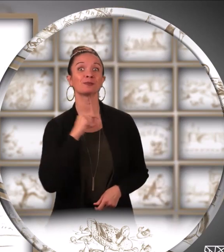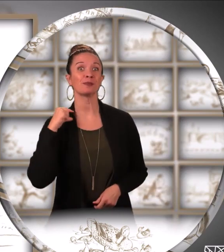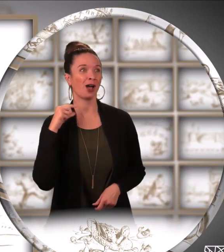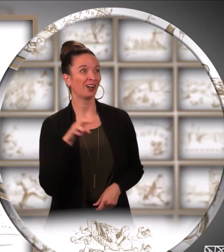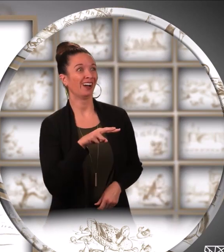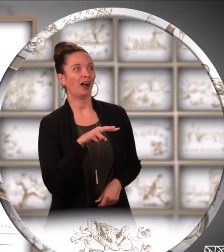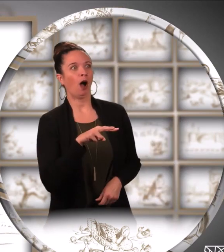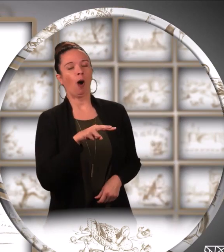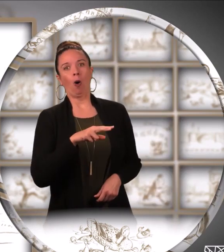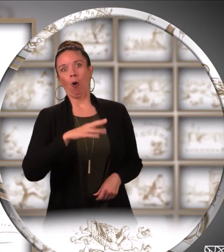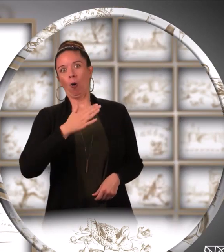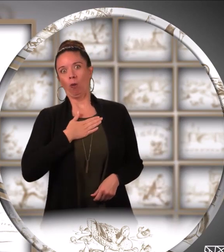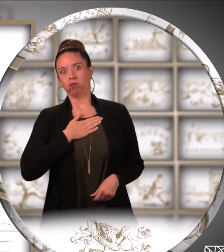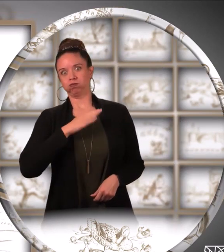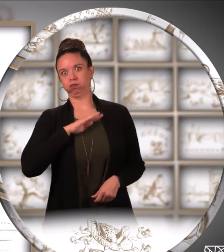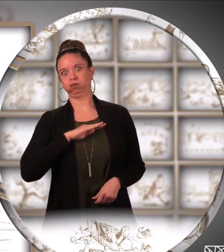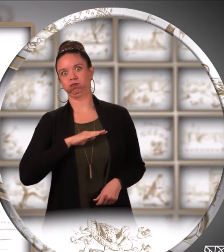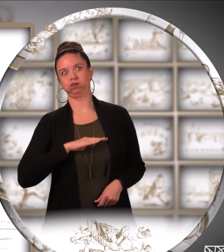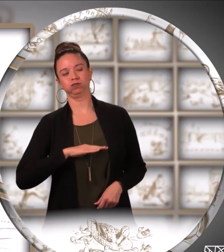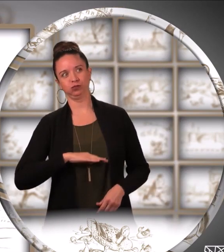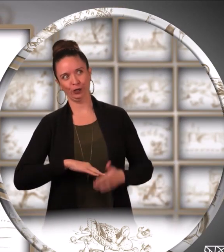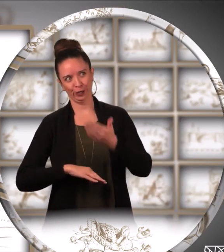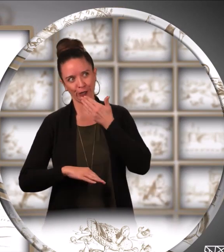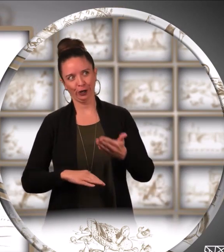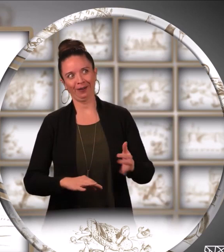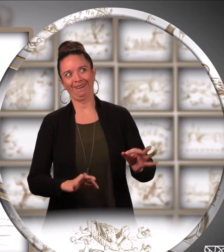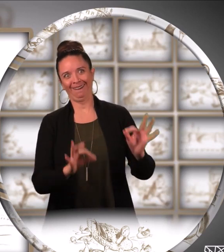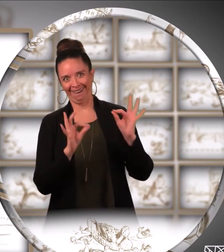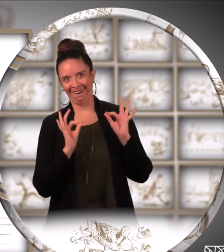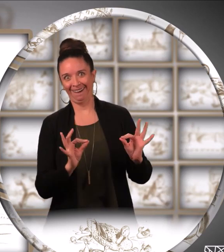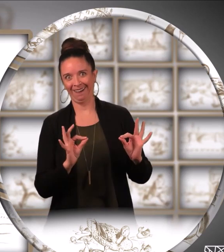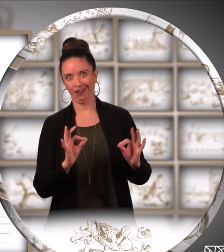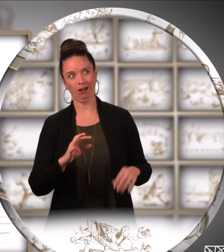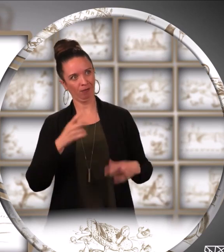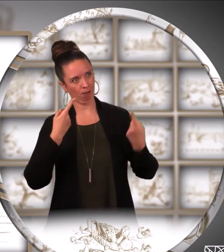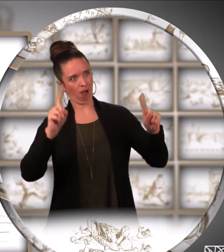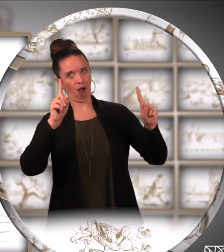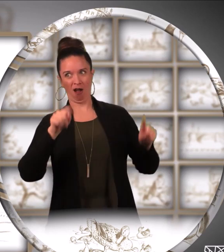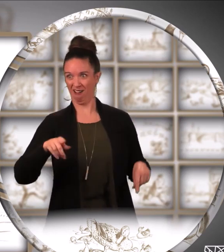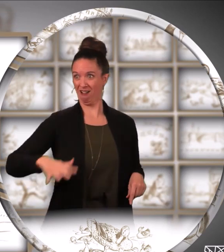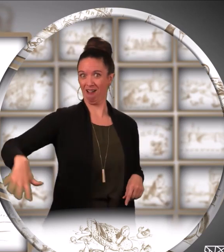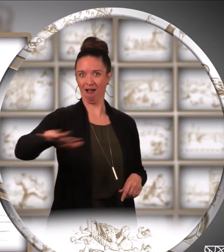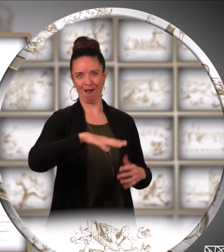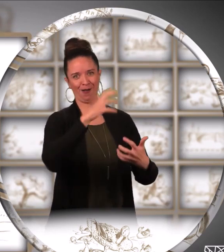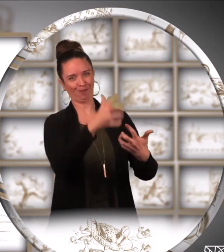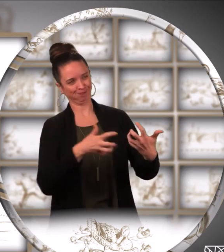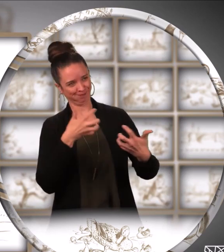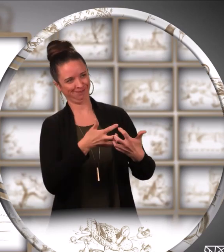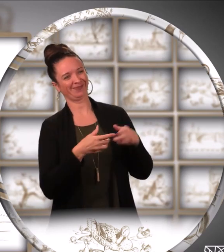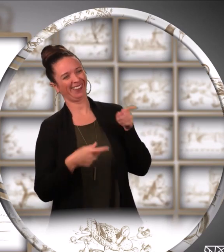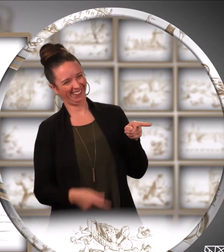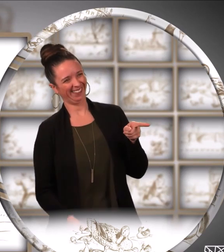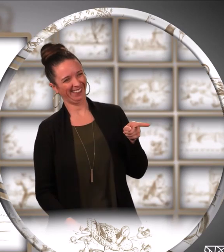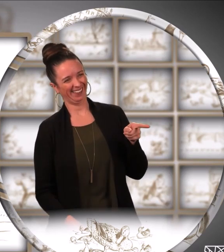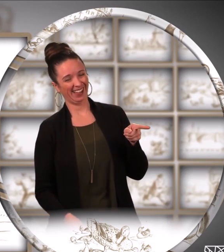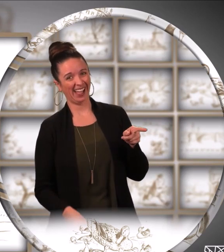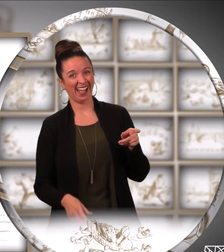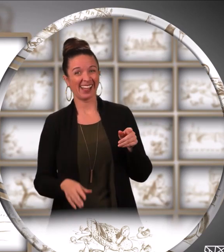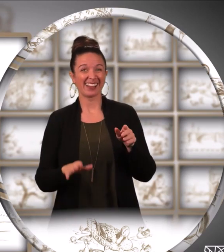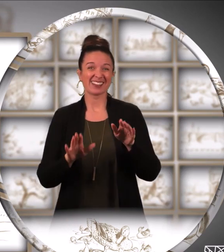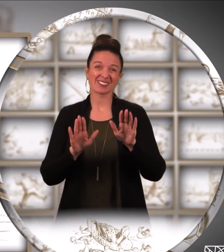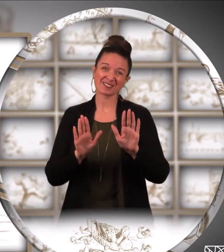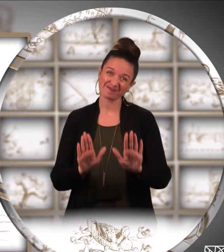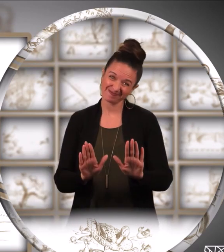"Good," said Mr. Mallard, delighted that at last Mrs. Mallard had found a place that suited her.